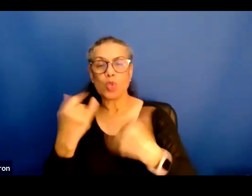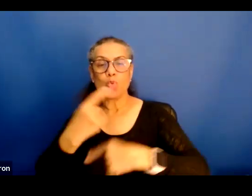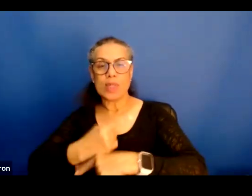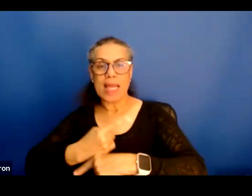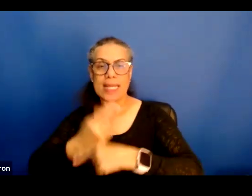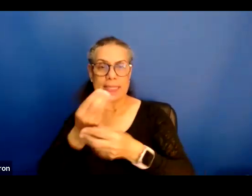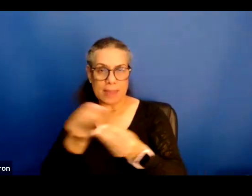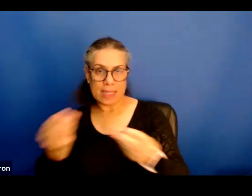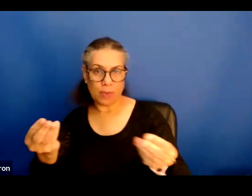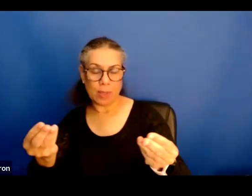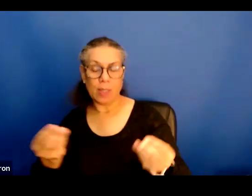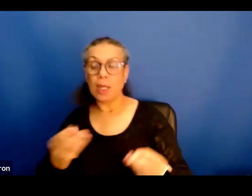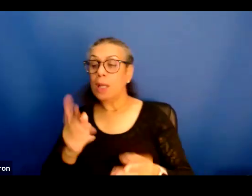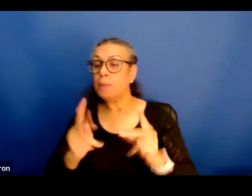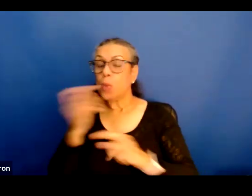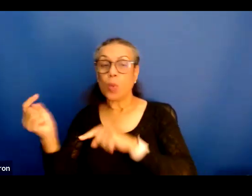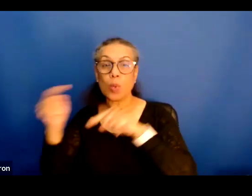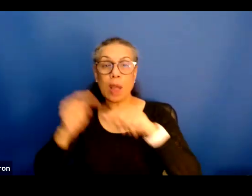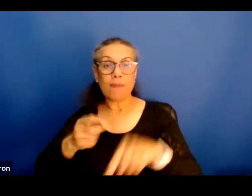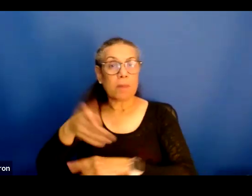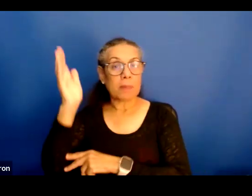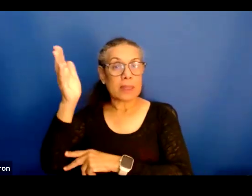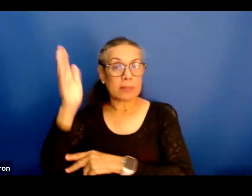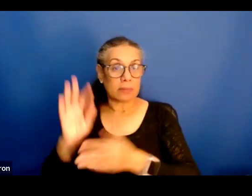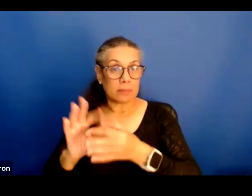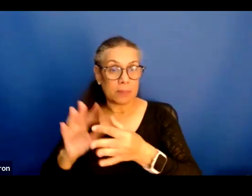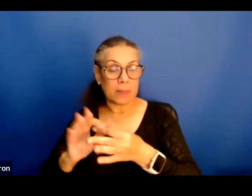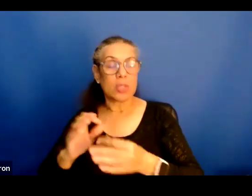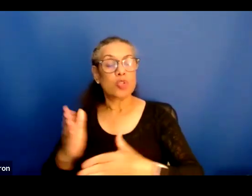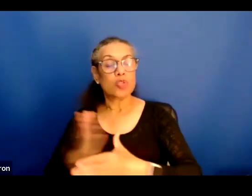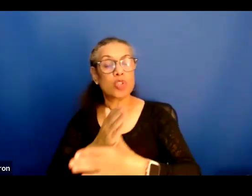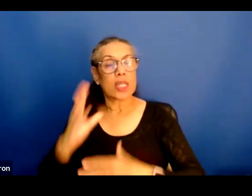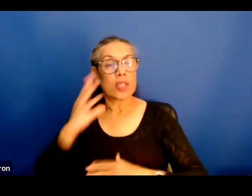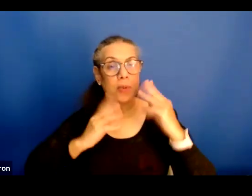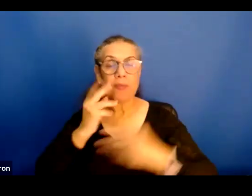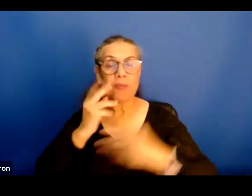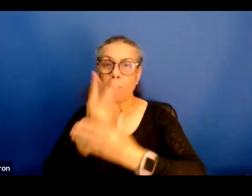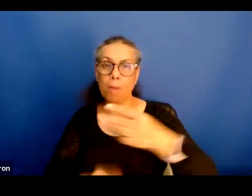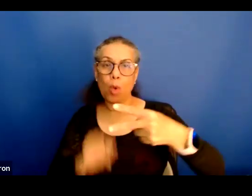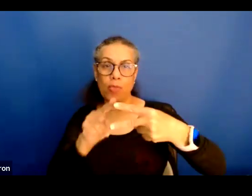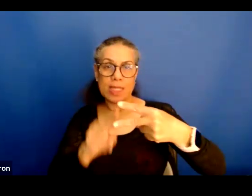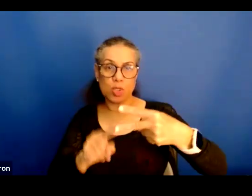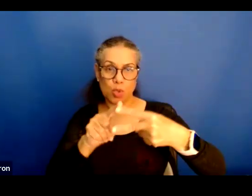want to acknowledge those who have come to public comment to share their experiences on the perspectives of both topics.